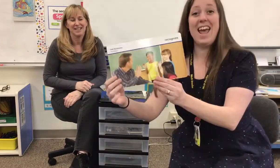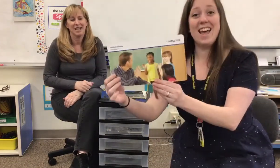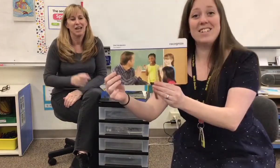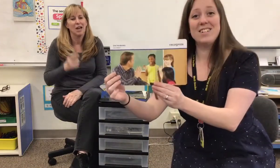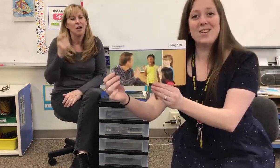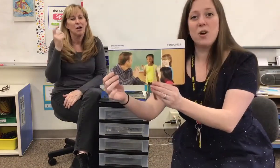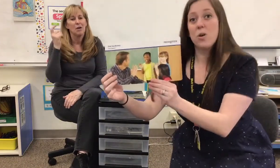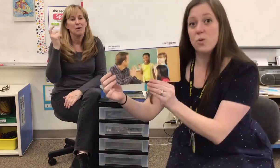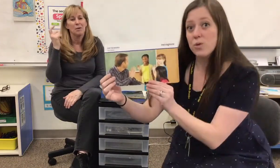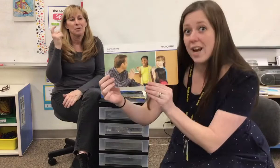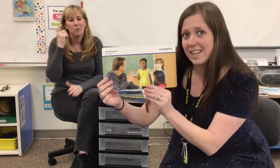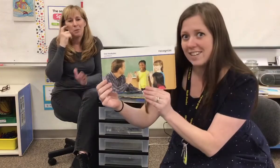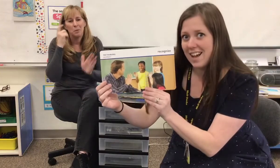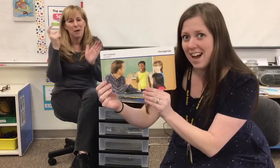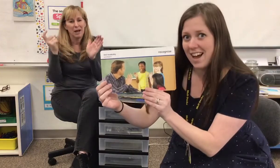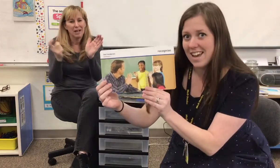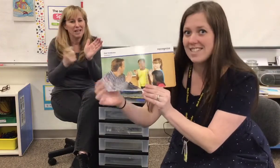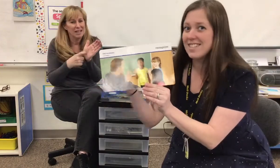and